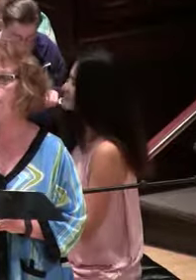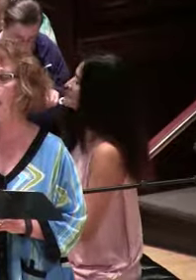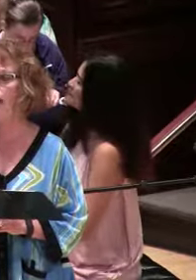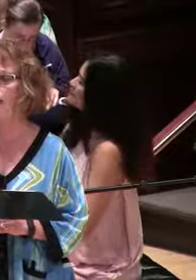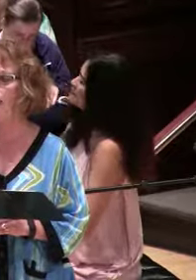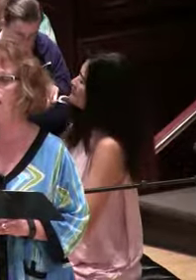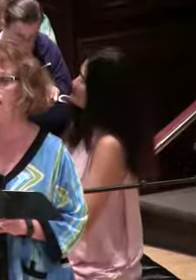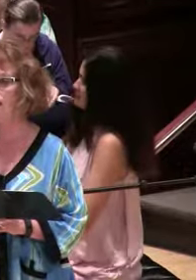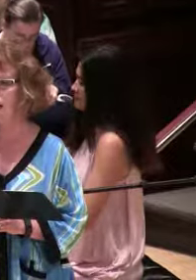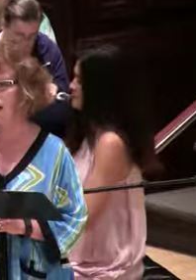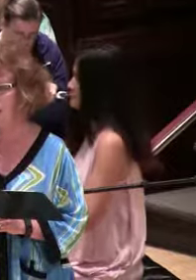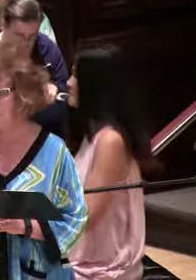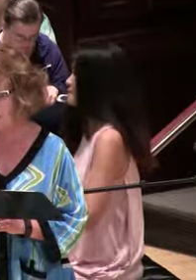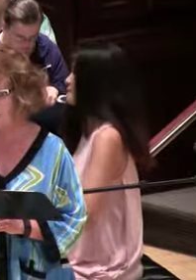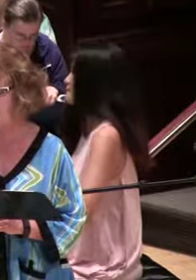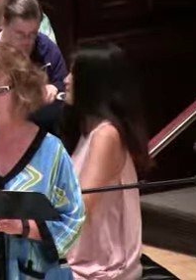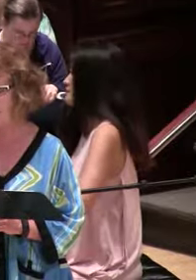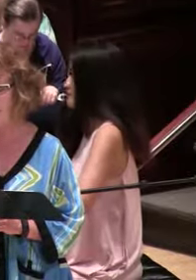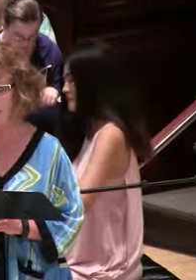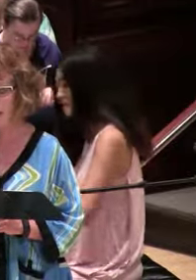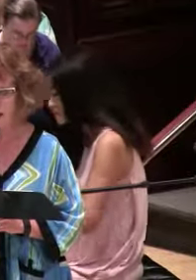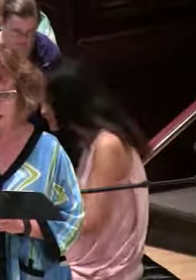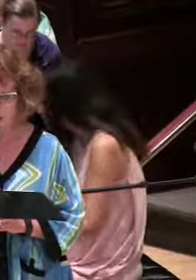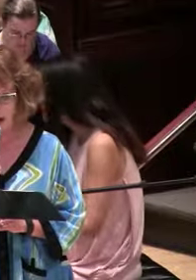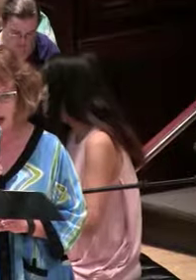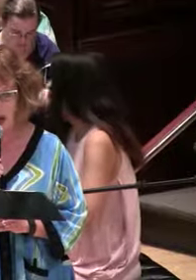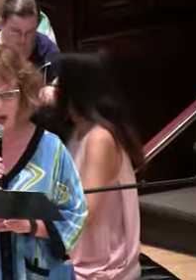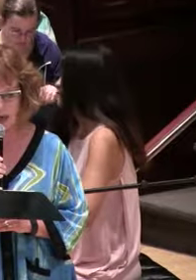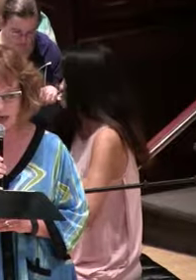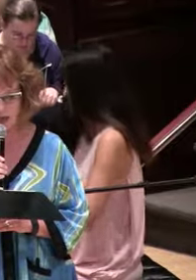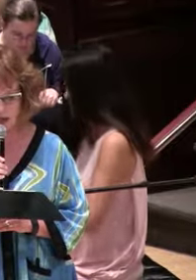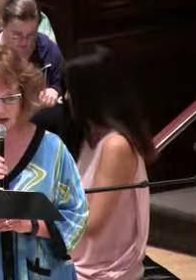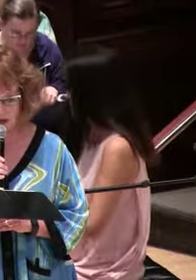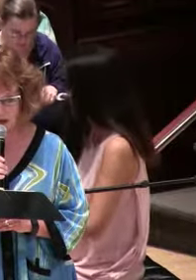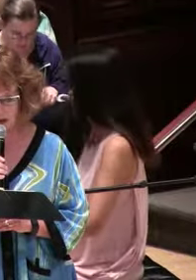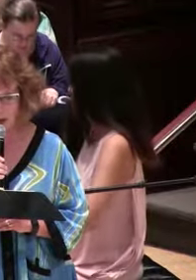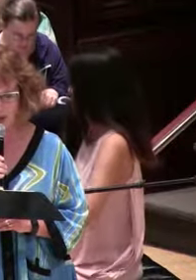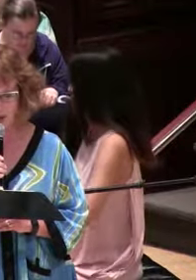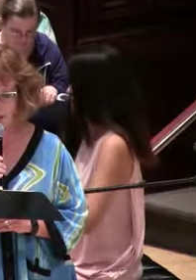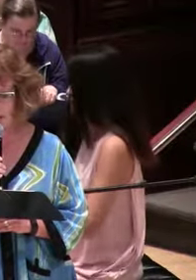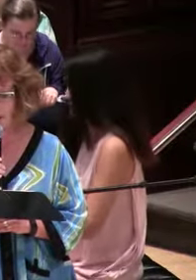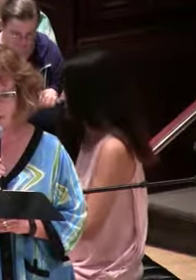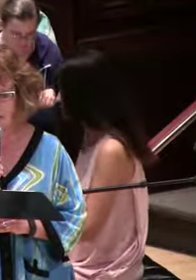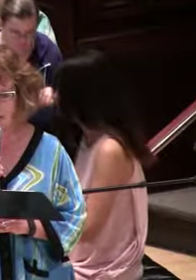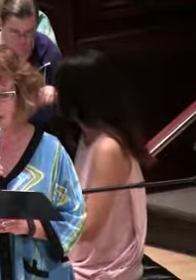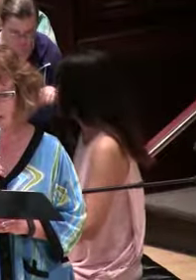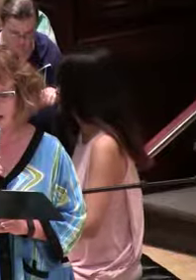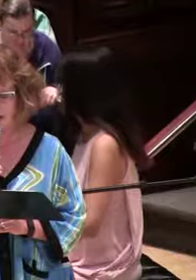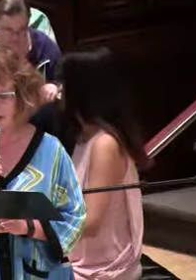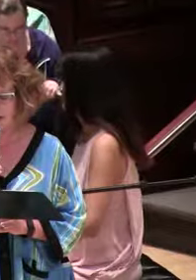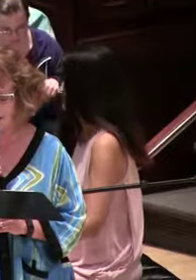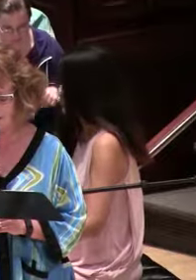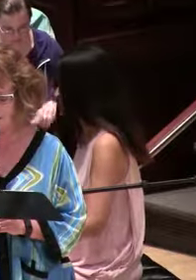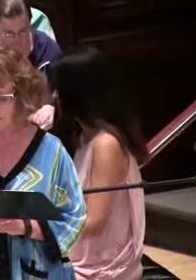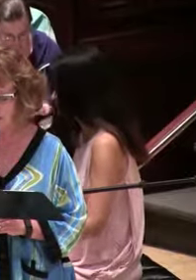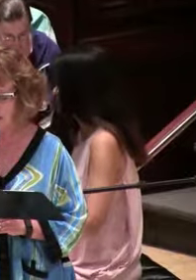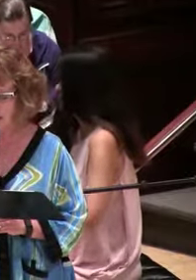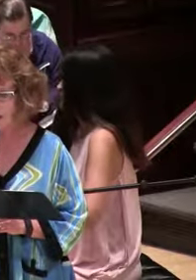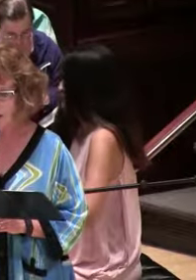how and weightless, and maybe I'll find some peace